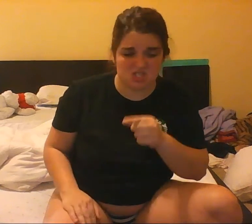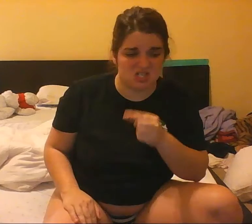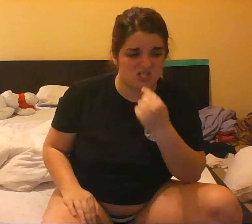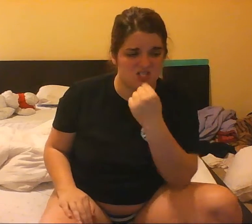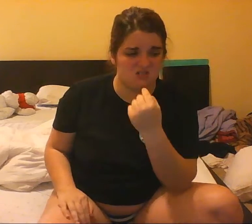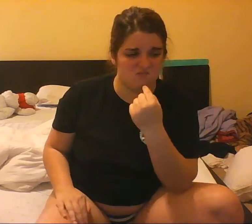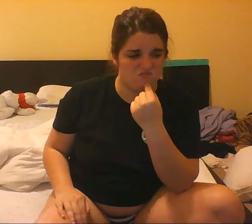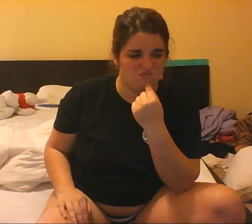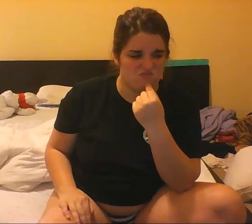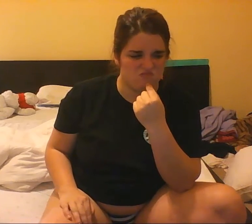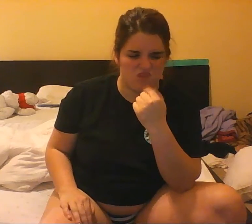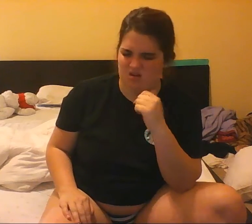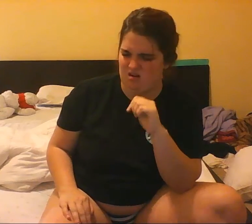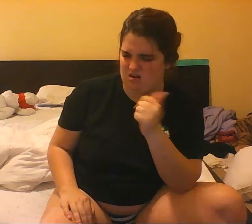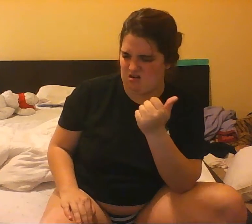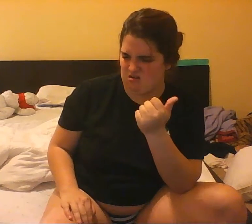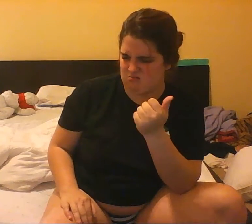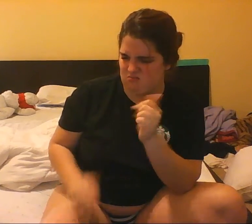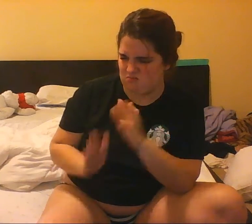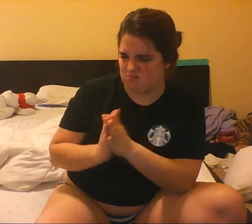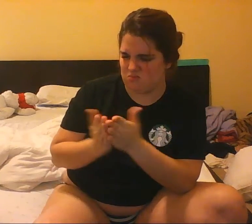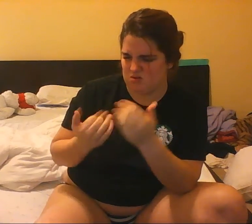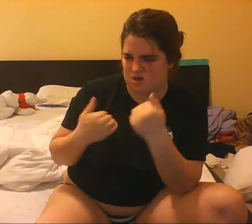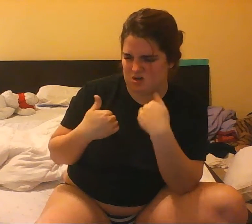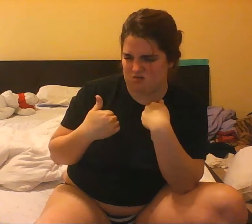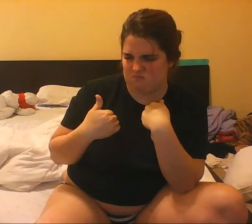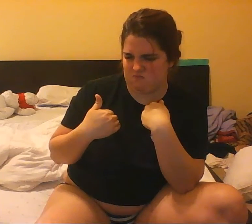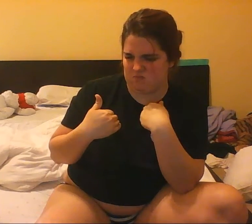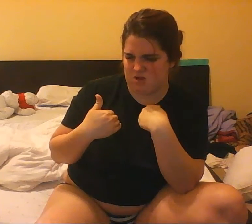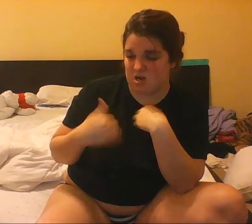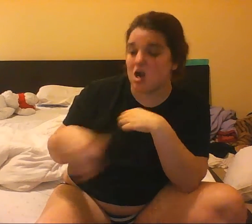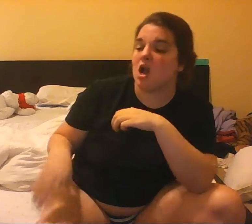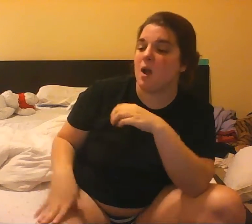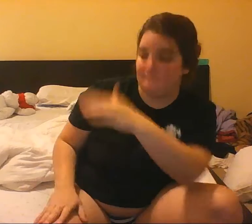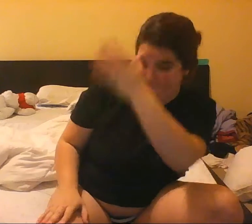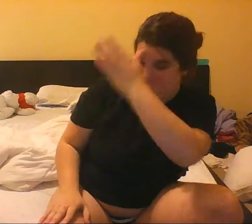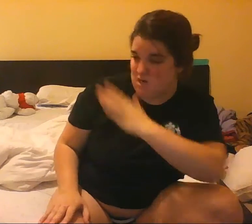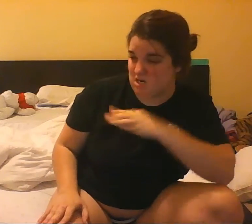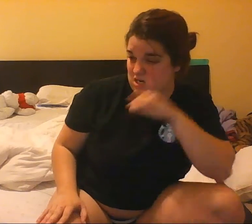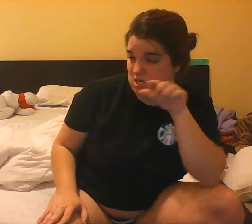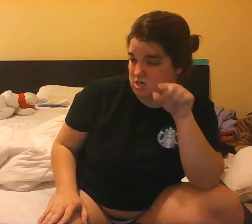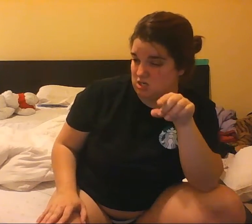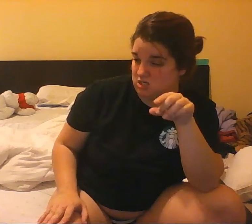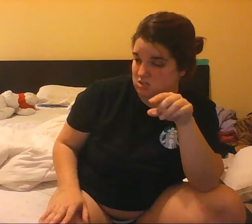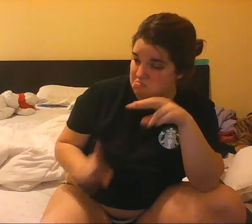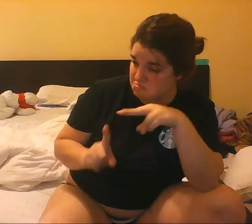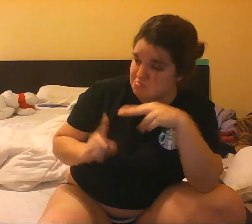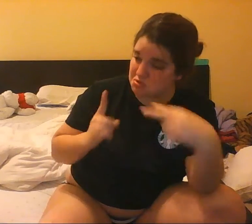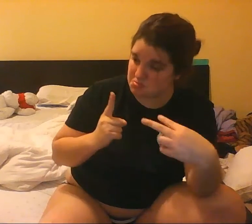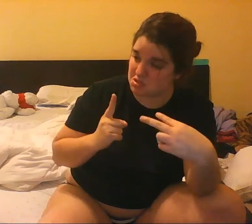Edward's point of view book. I can't remember what it was called, but there's a scene where he's watching Bella sleep,